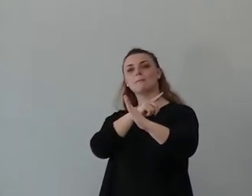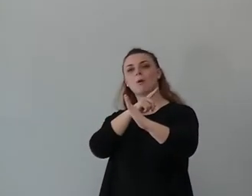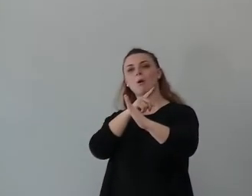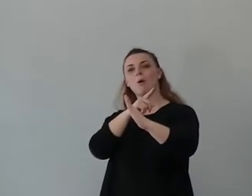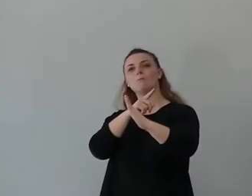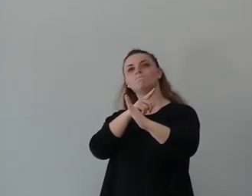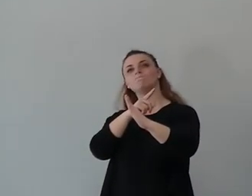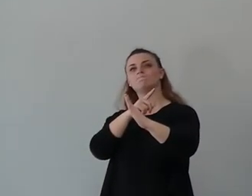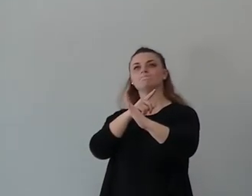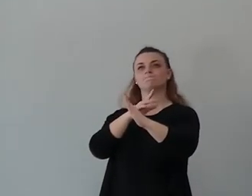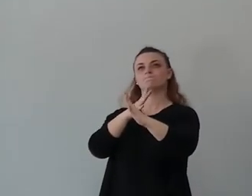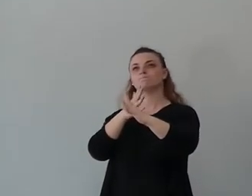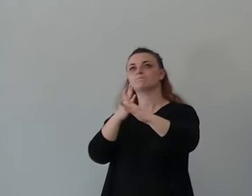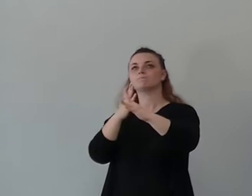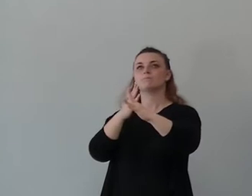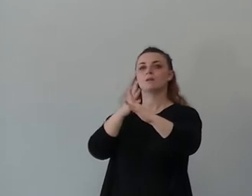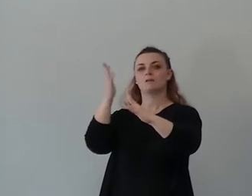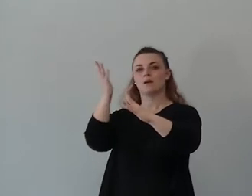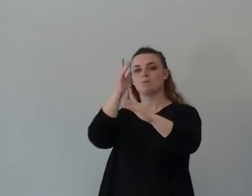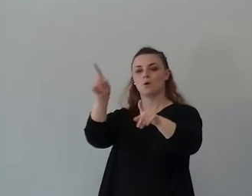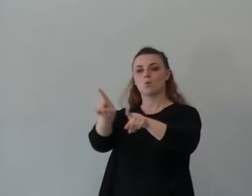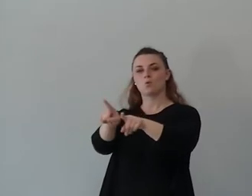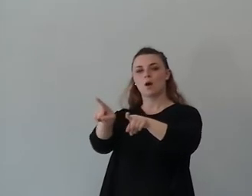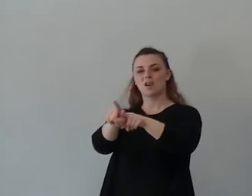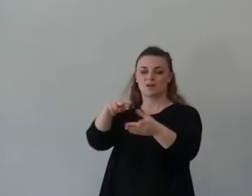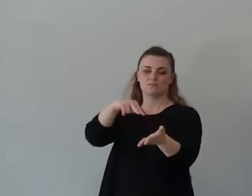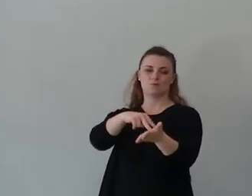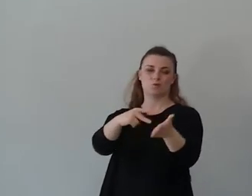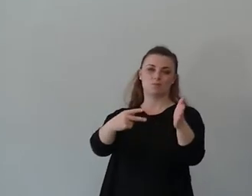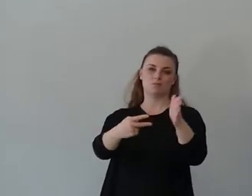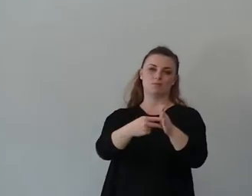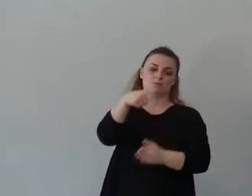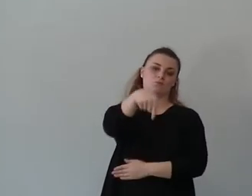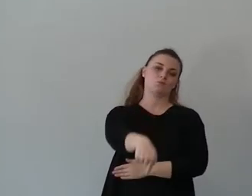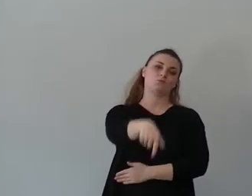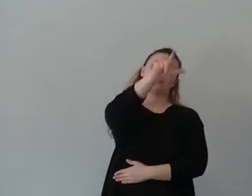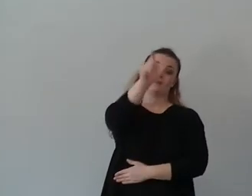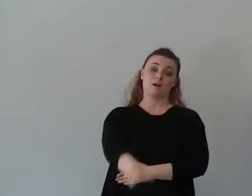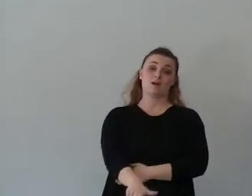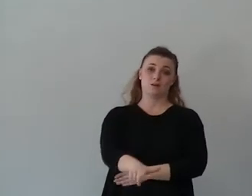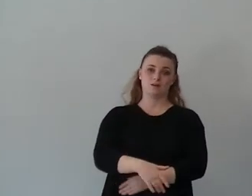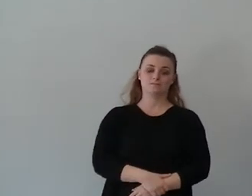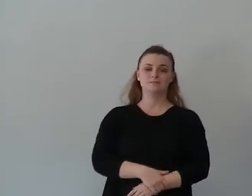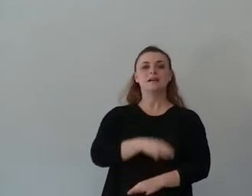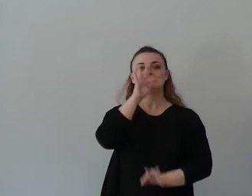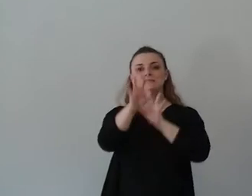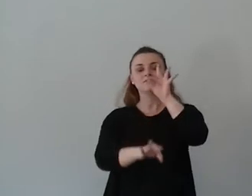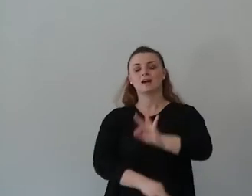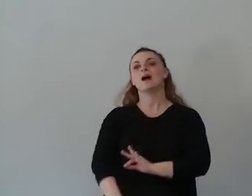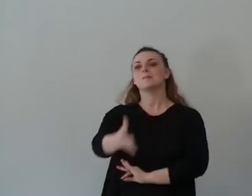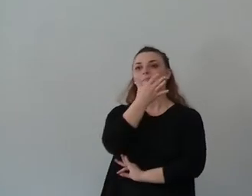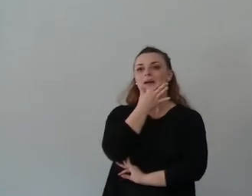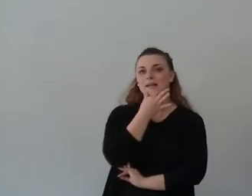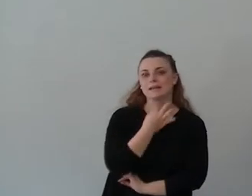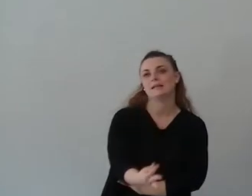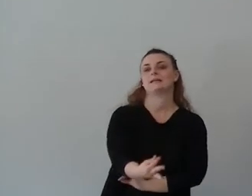It's beautiful, it's unique, it's special. È bellissimo, è unico, è speciale. But it has no good foundation. Ma